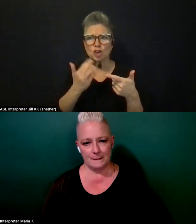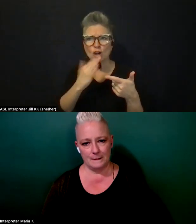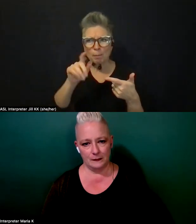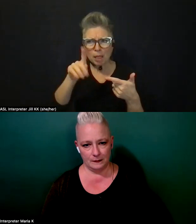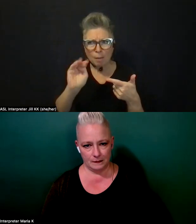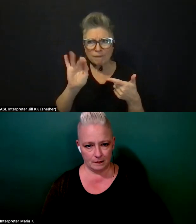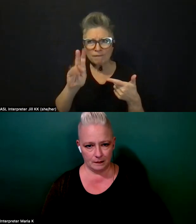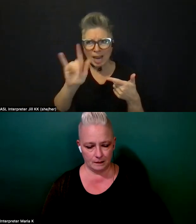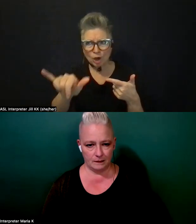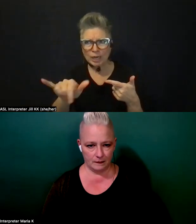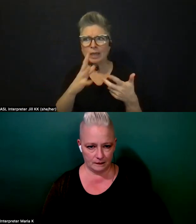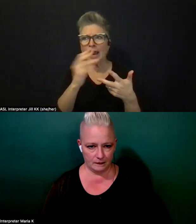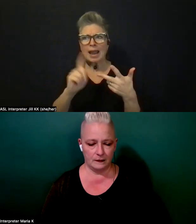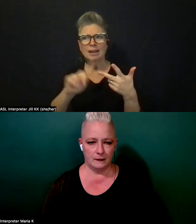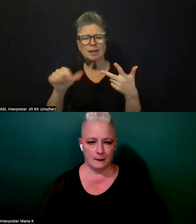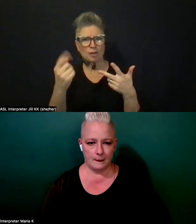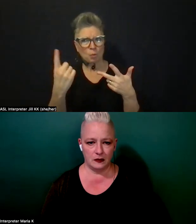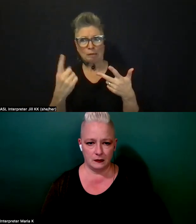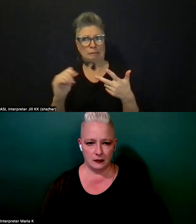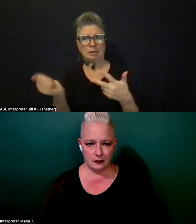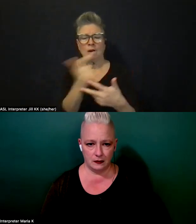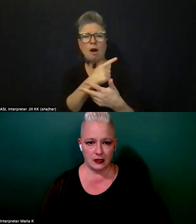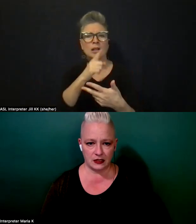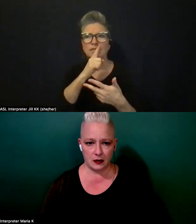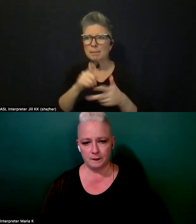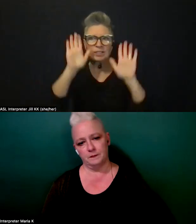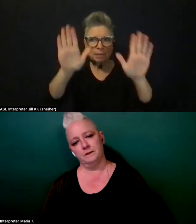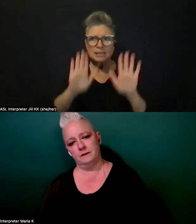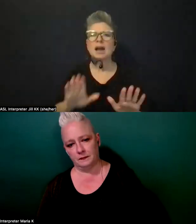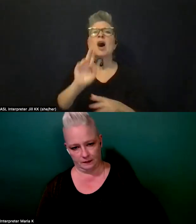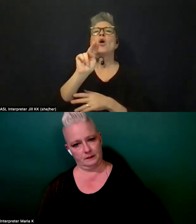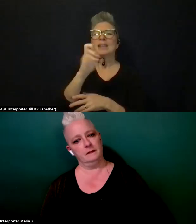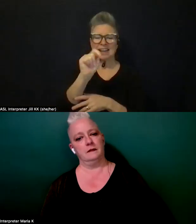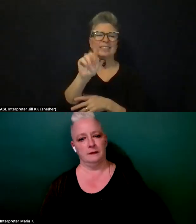of them spectacular movies and the costumes are amazing.